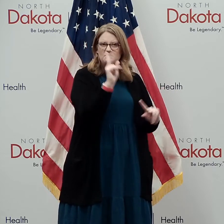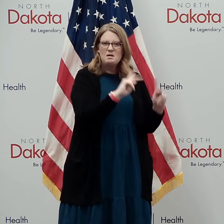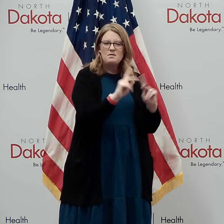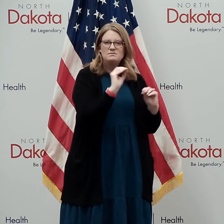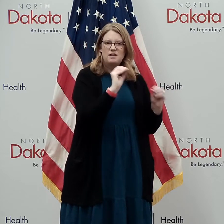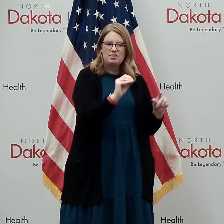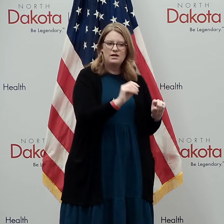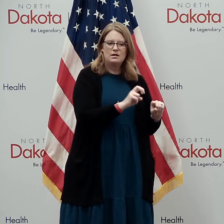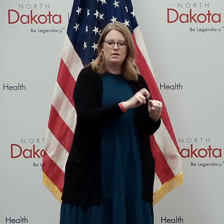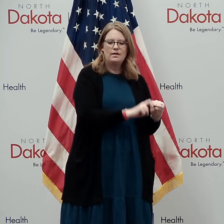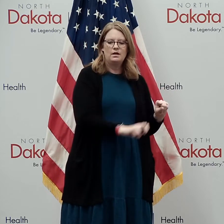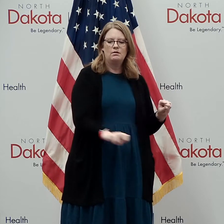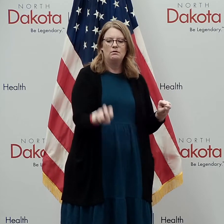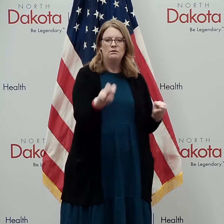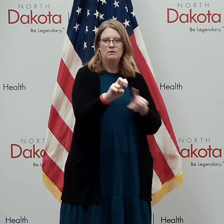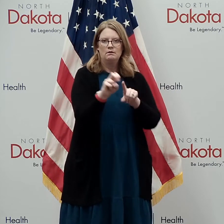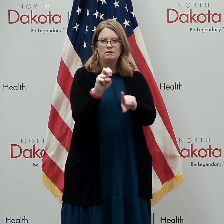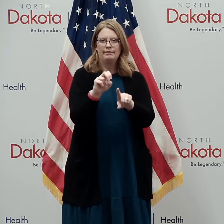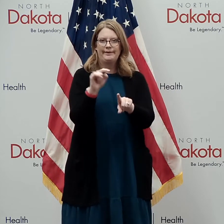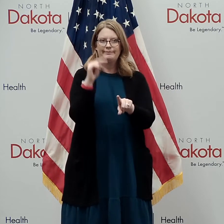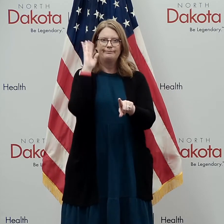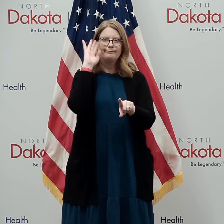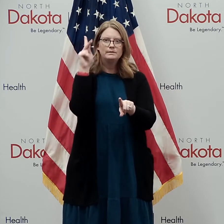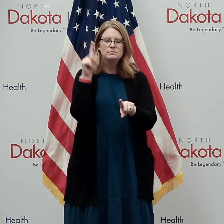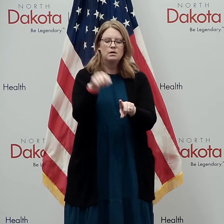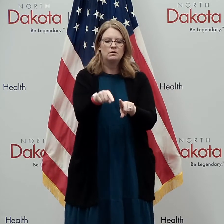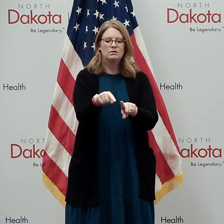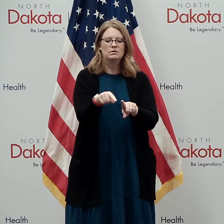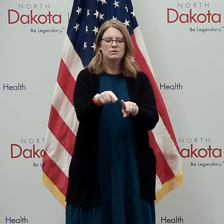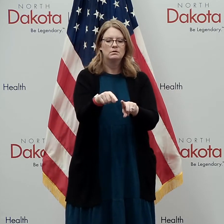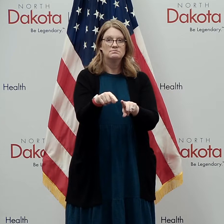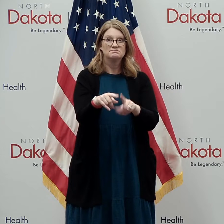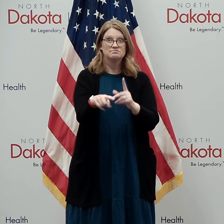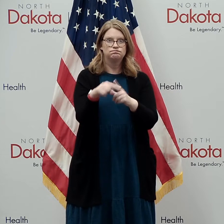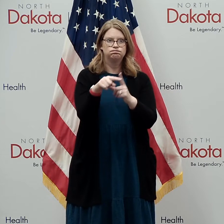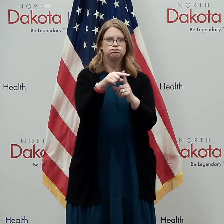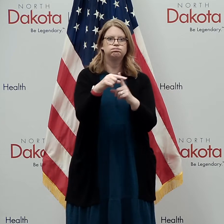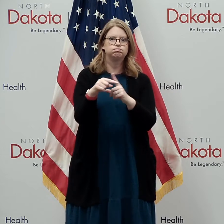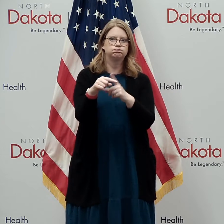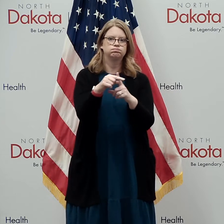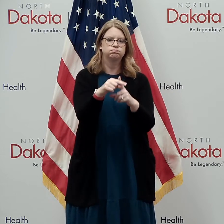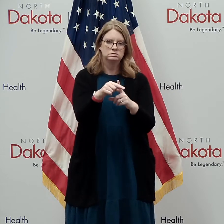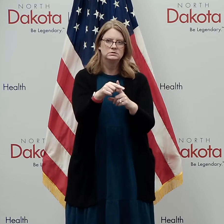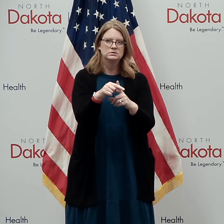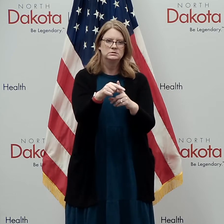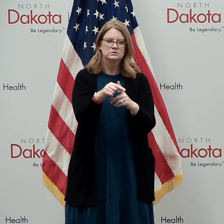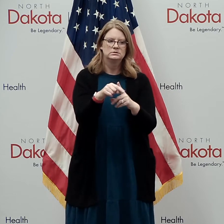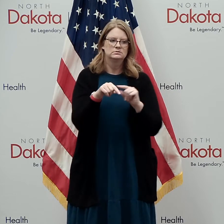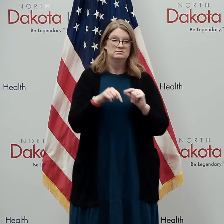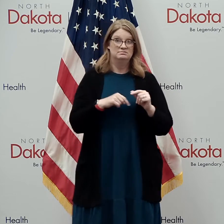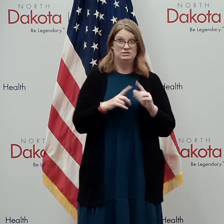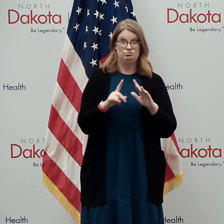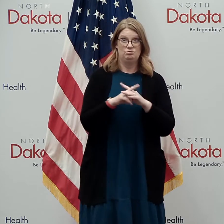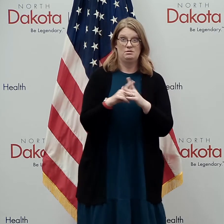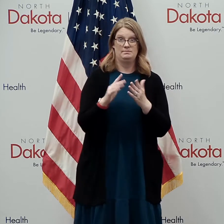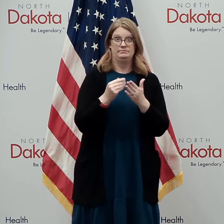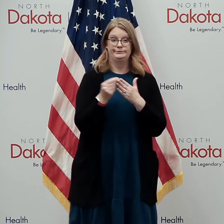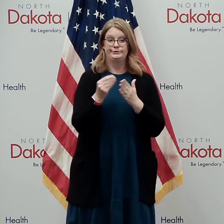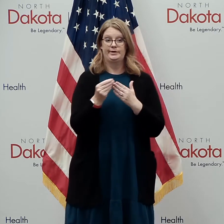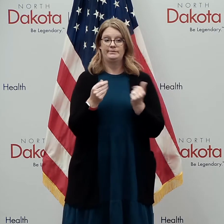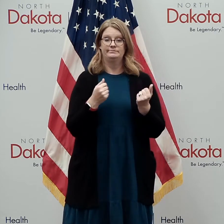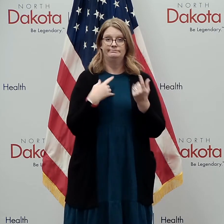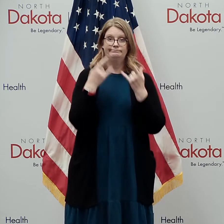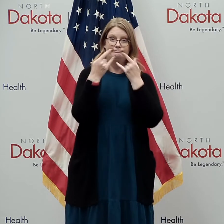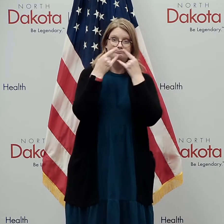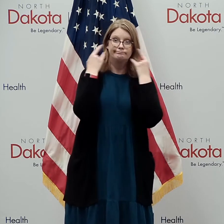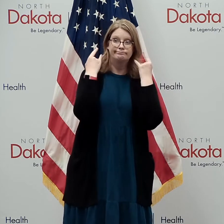anything in an area, then that's probably a place where you should exercise more extreme care about following,